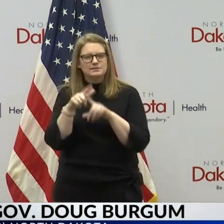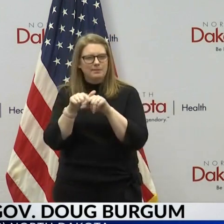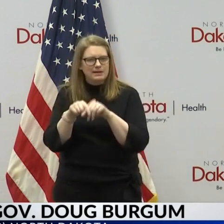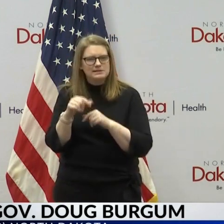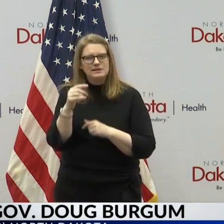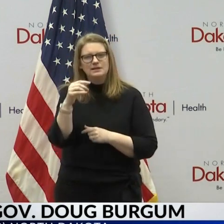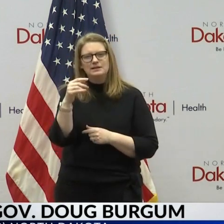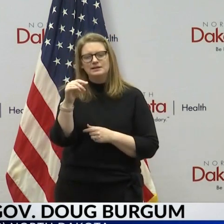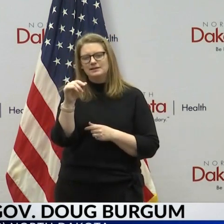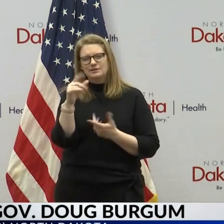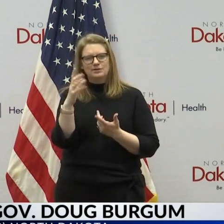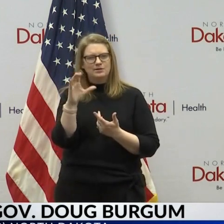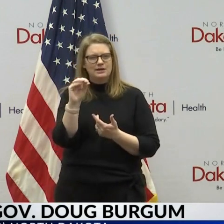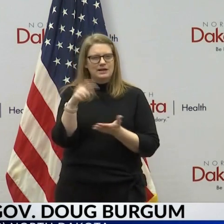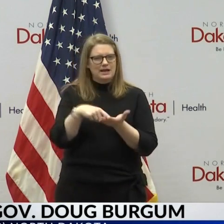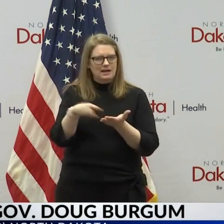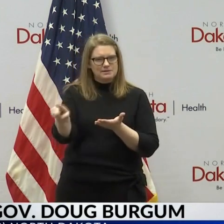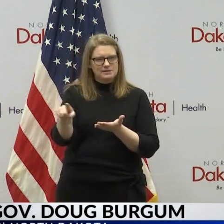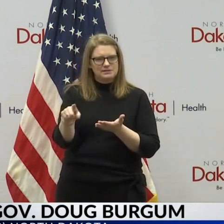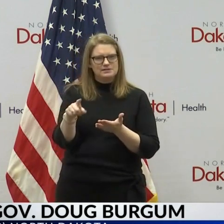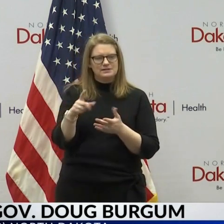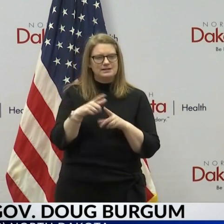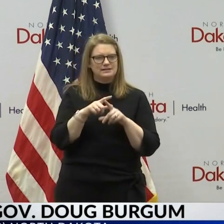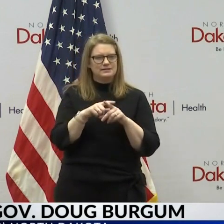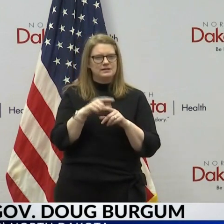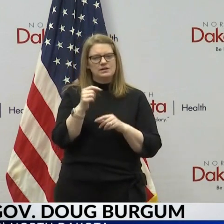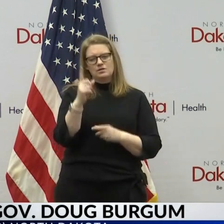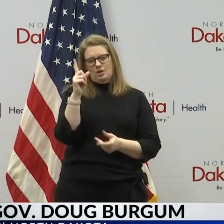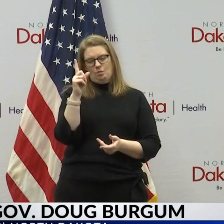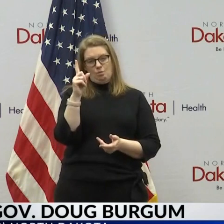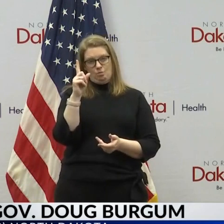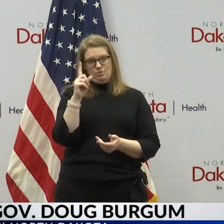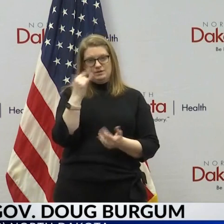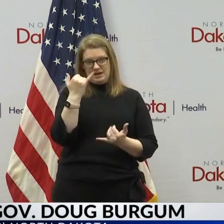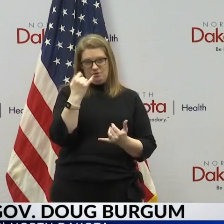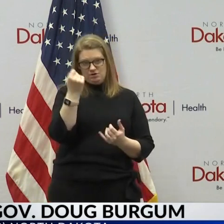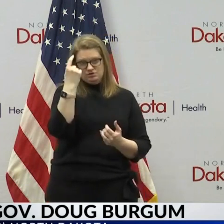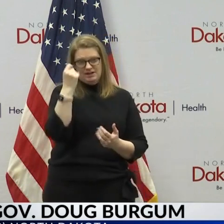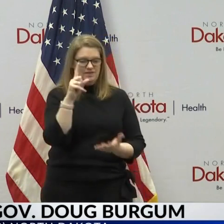compensation, the economic impact payments, this is the $1,200 per